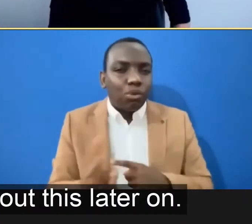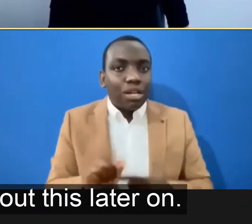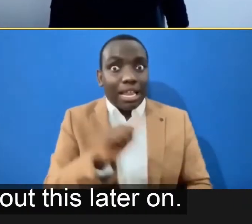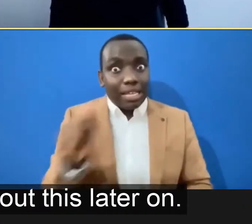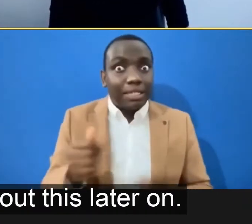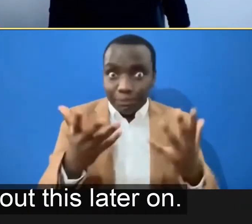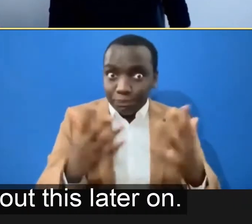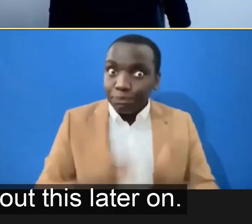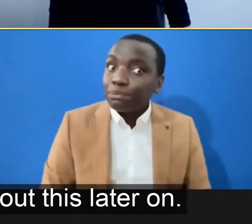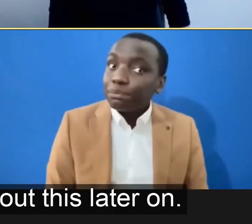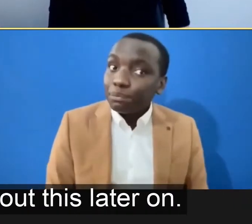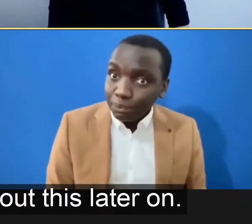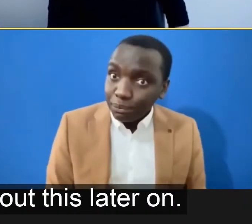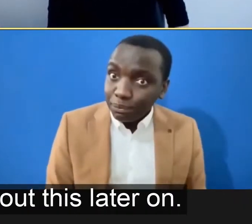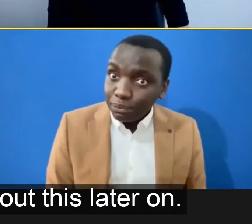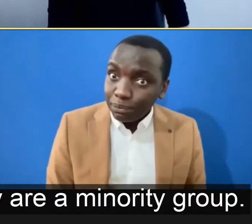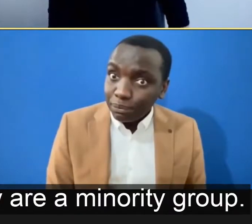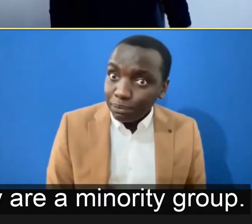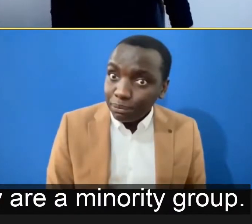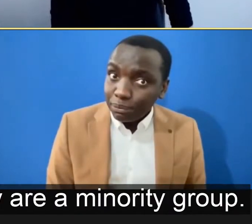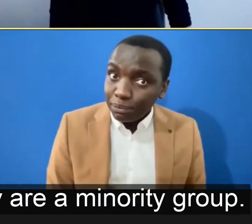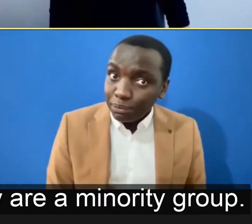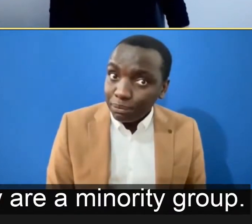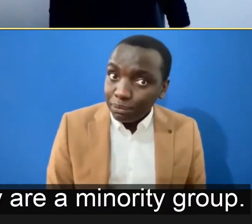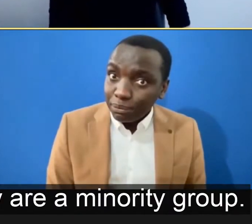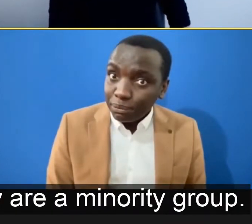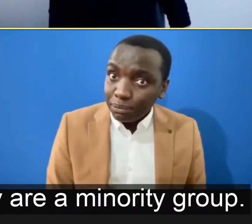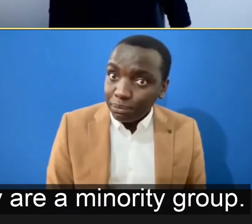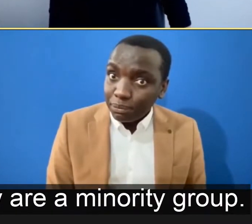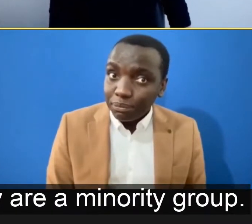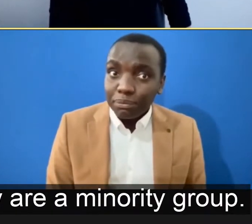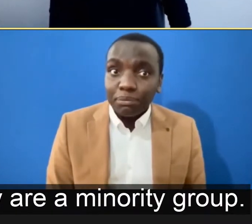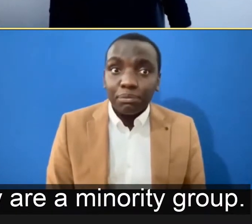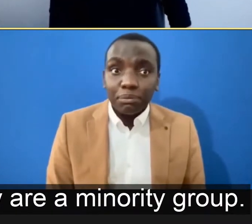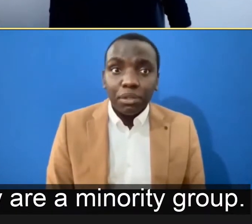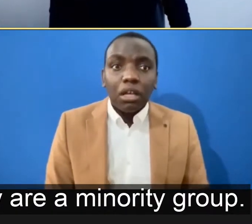a little bit more about this later on.